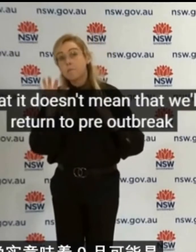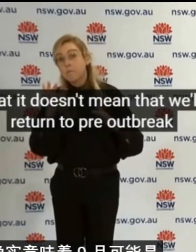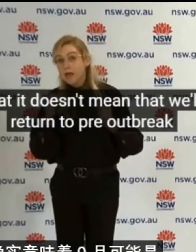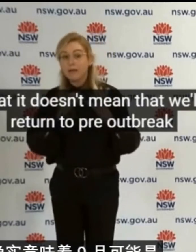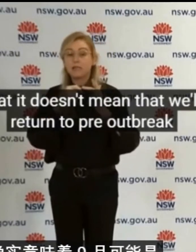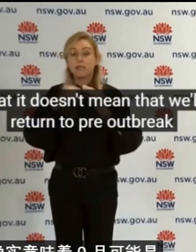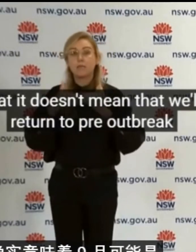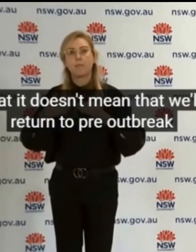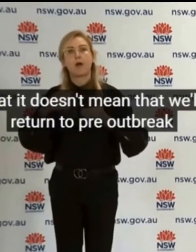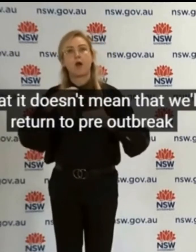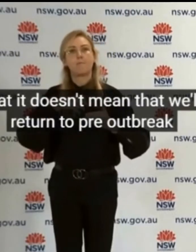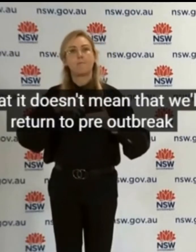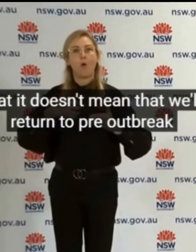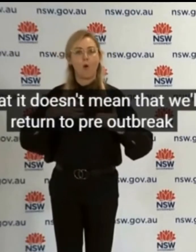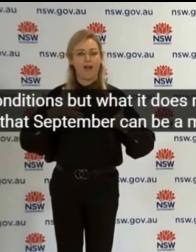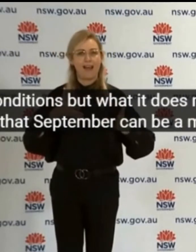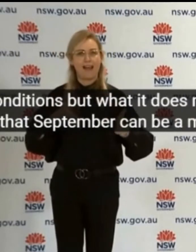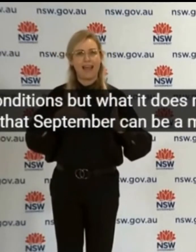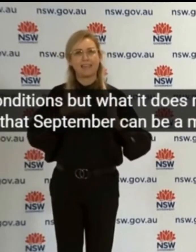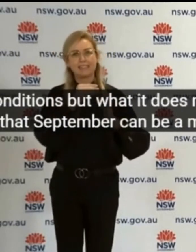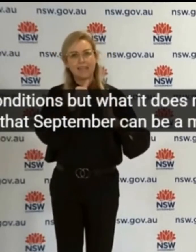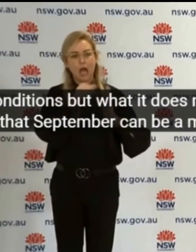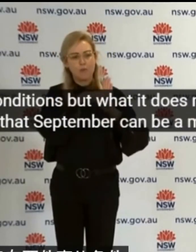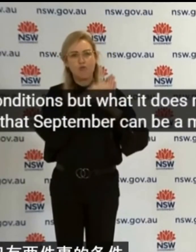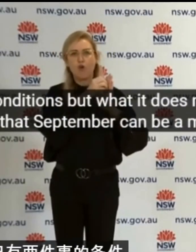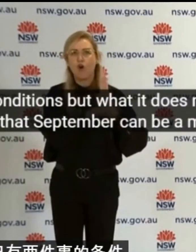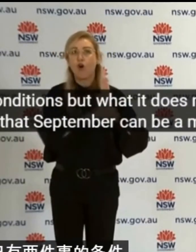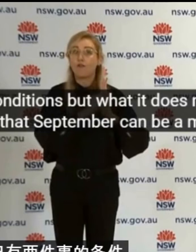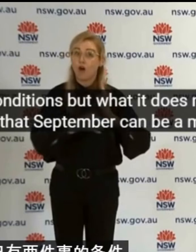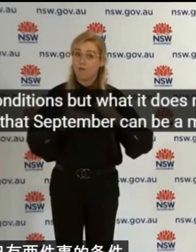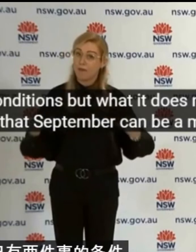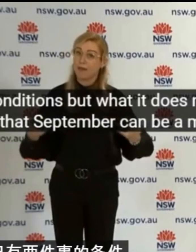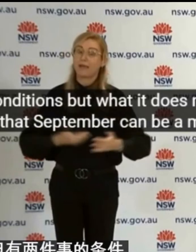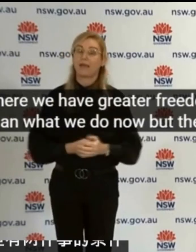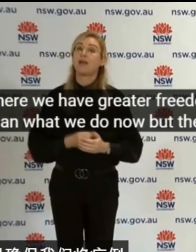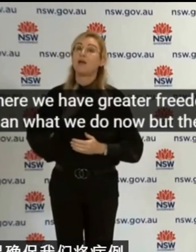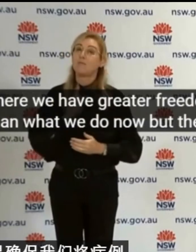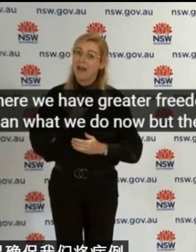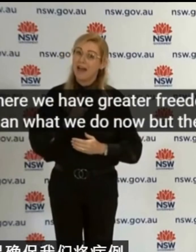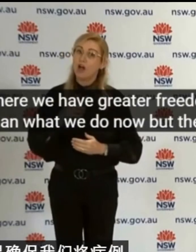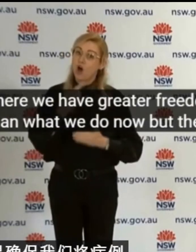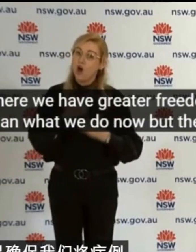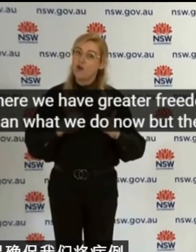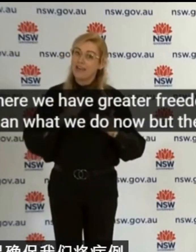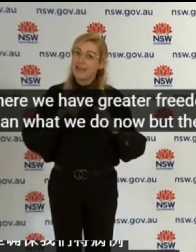where we have greater freedom than what we do now. But there are two things conditional on that. It's making sure that we keep case numbers as low as possible, plus